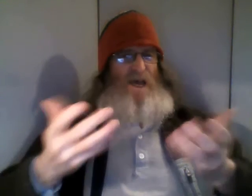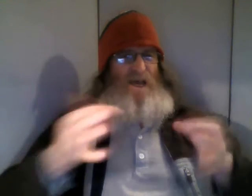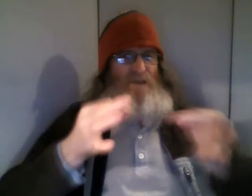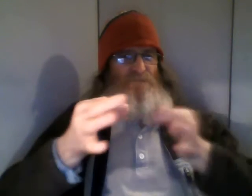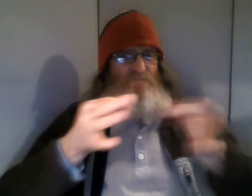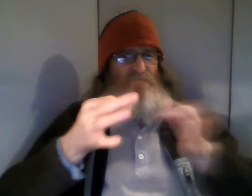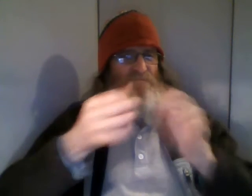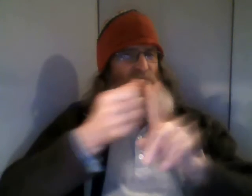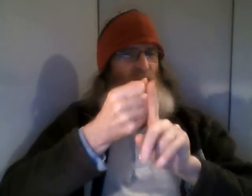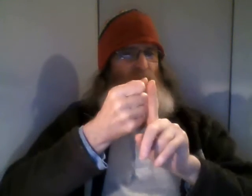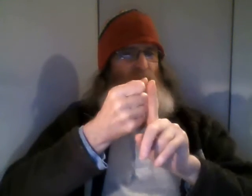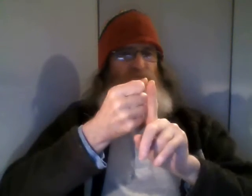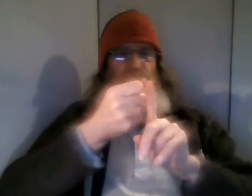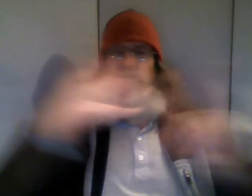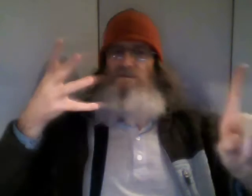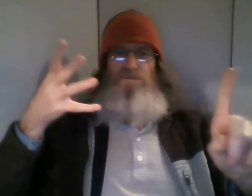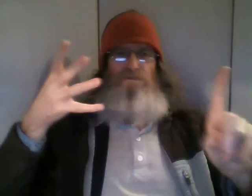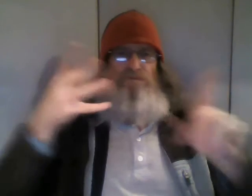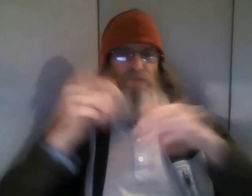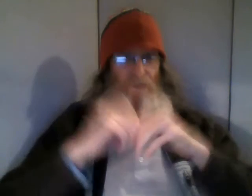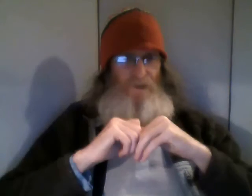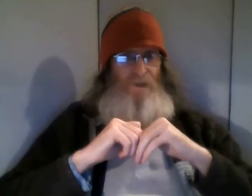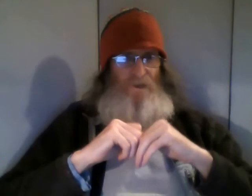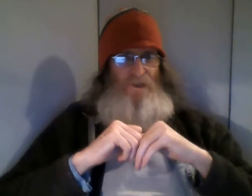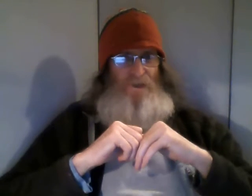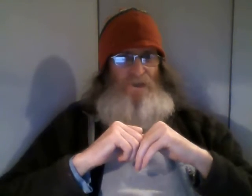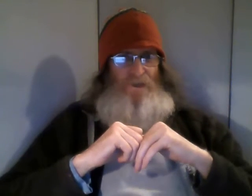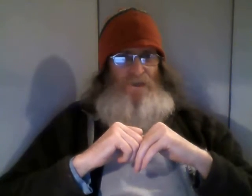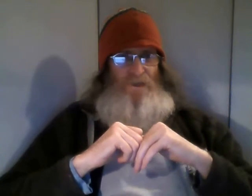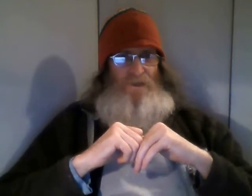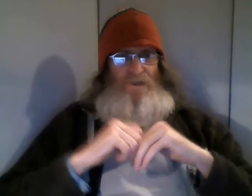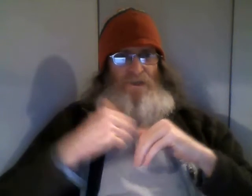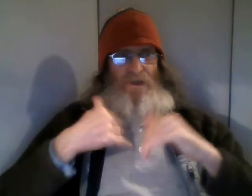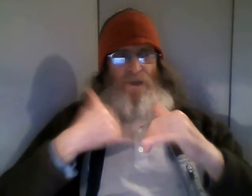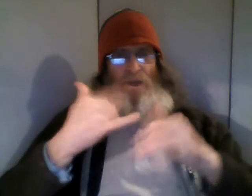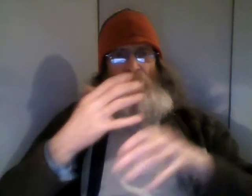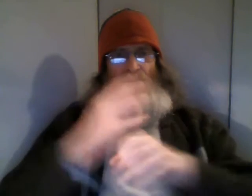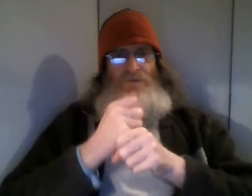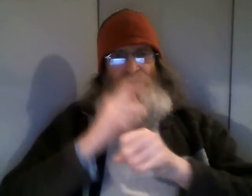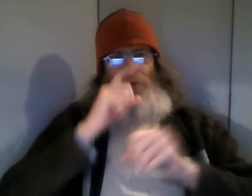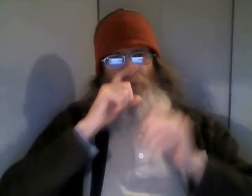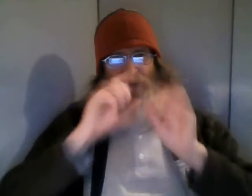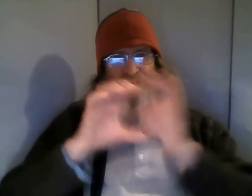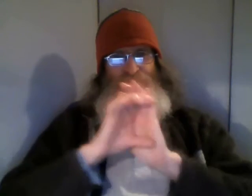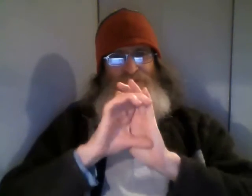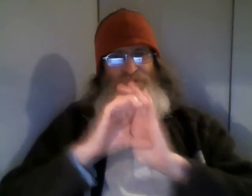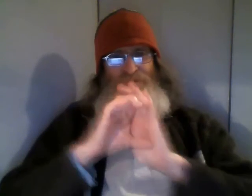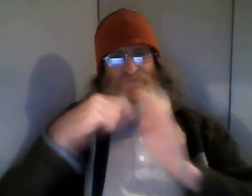Maybe the both of you should spend a little time getting reacquainted with the ethical side of medical practice.